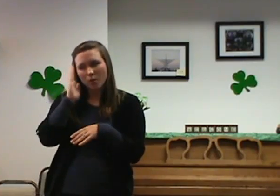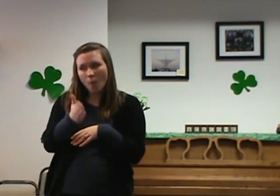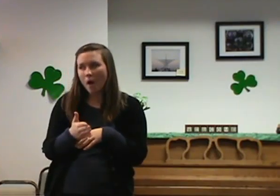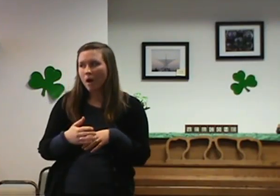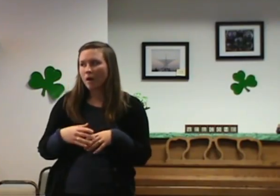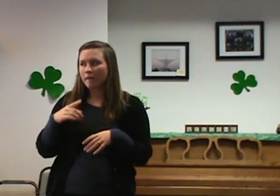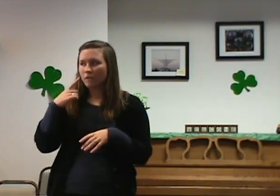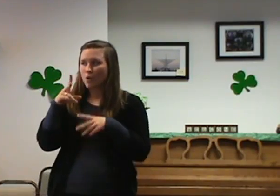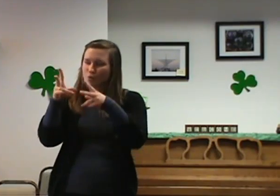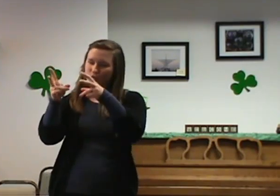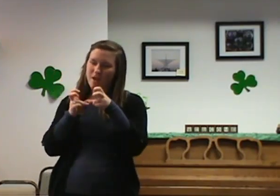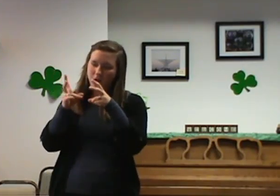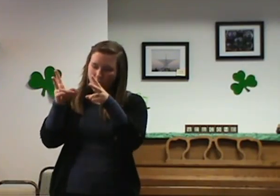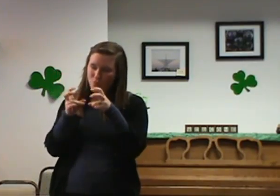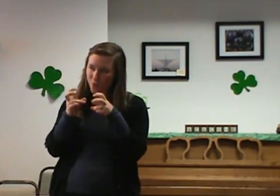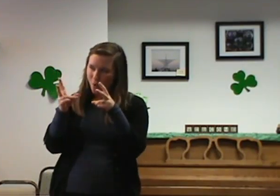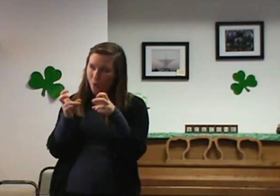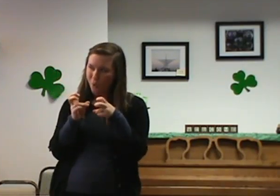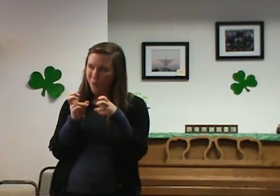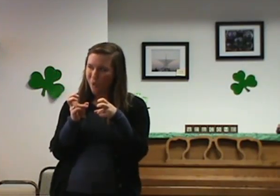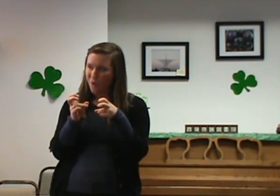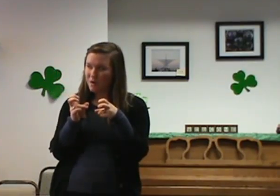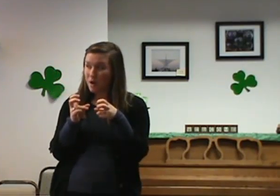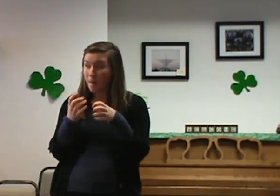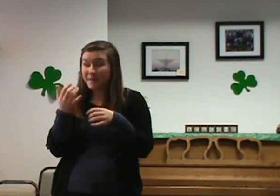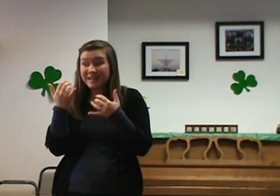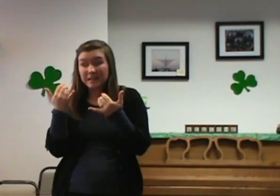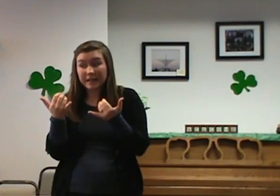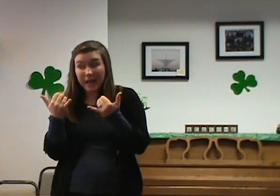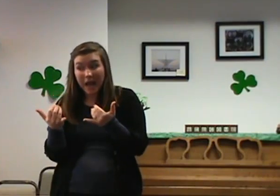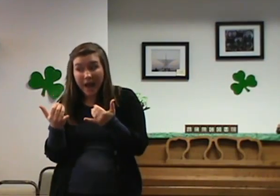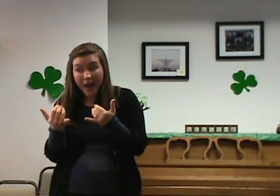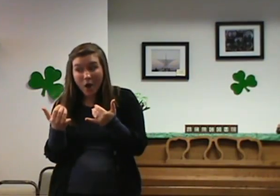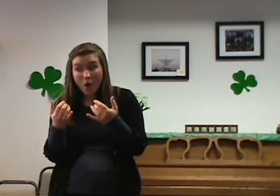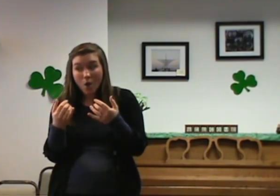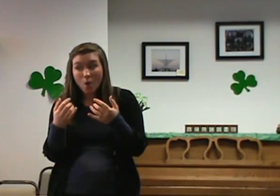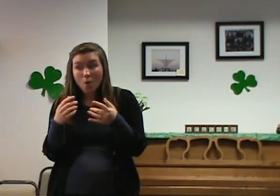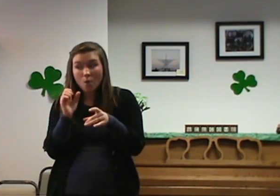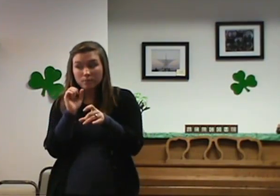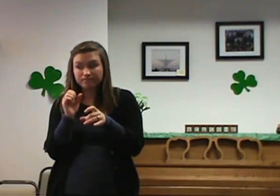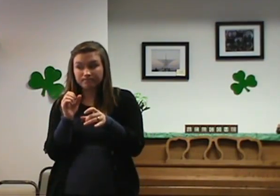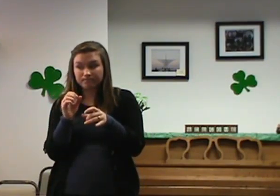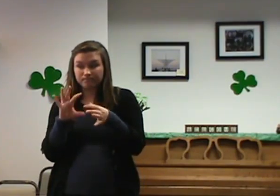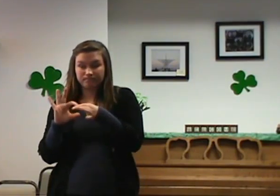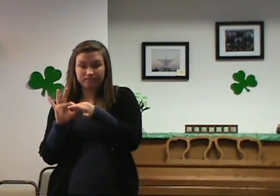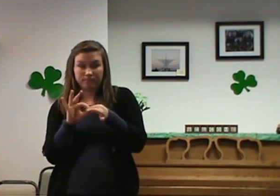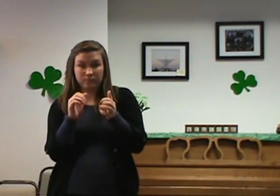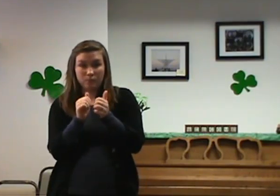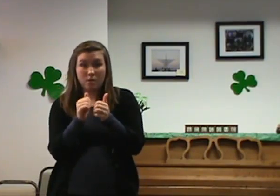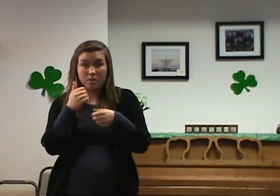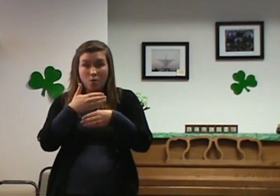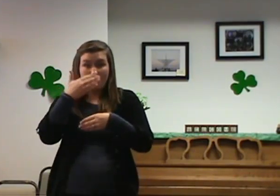that so that it works with 8, because right now it does not work with 8. It works with 7. It says right here, connect a